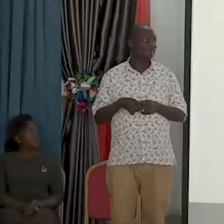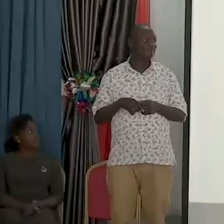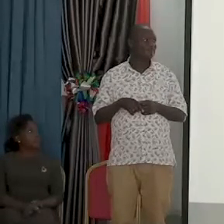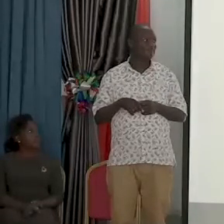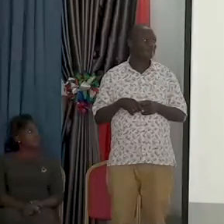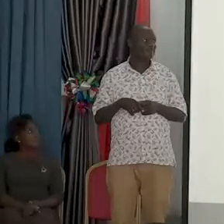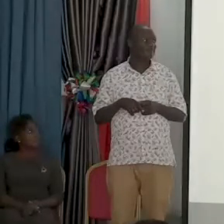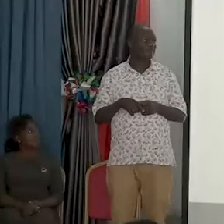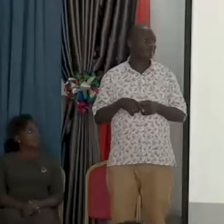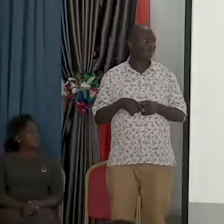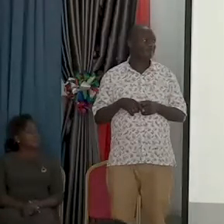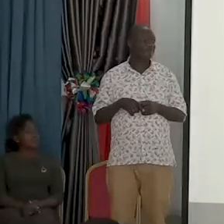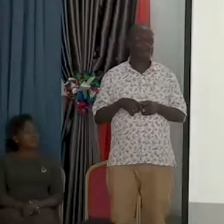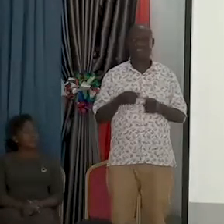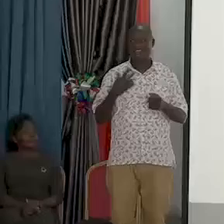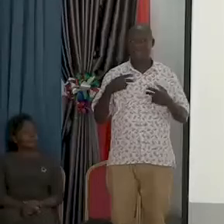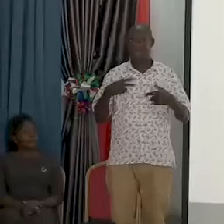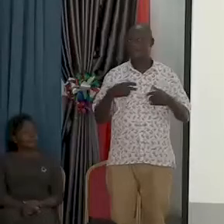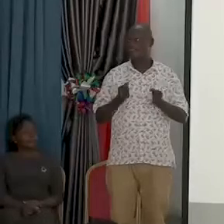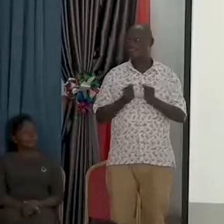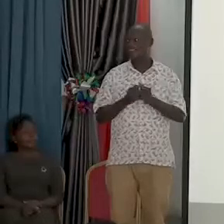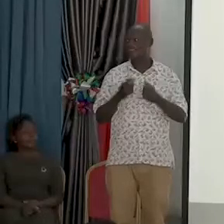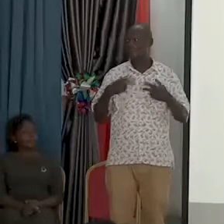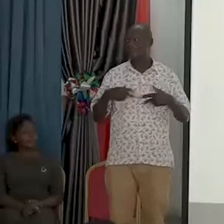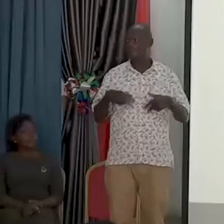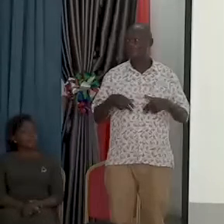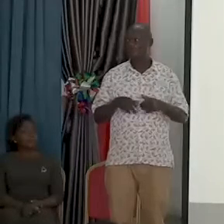How many of you have 10 people?